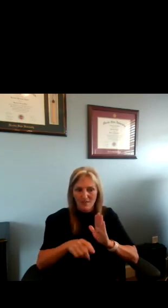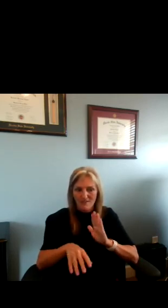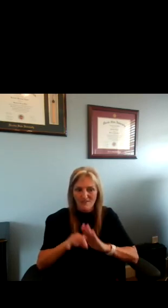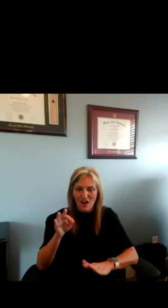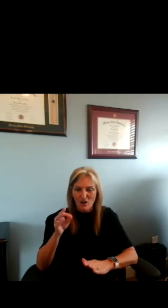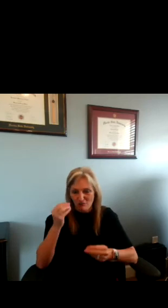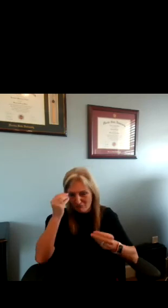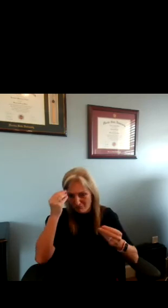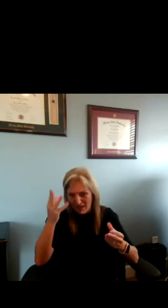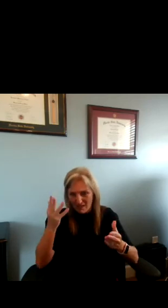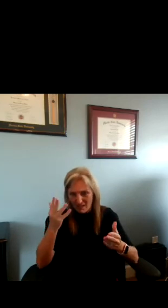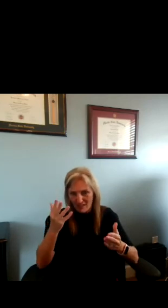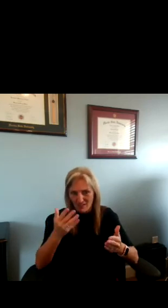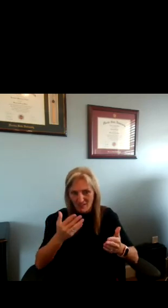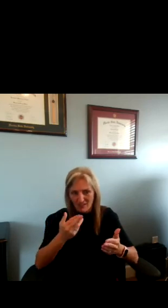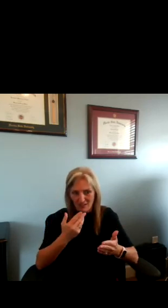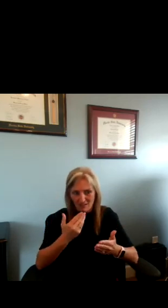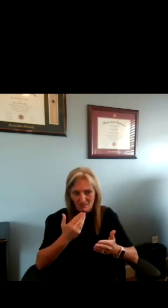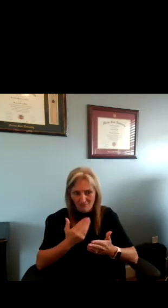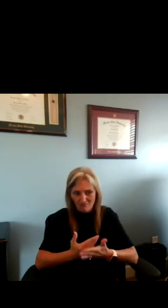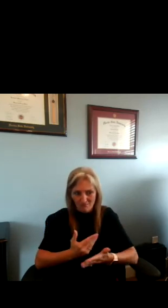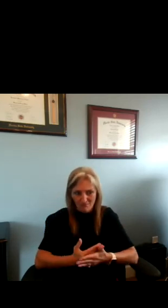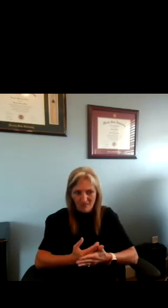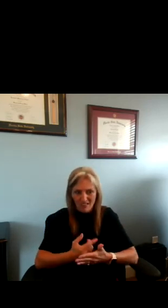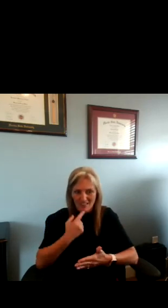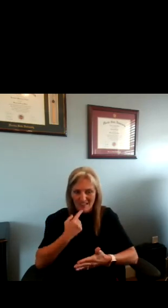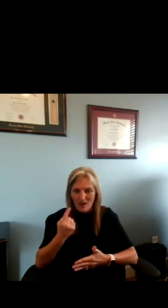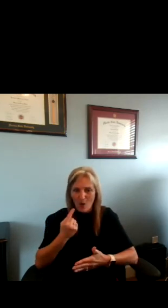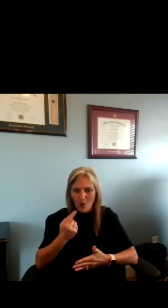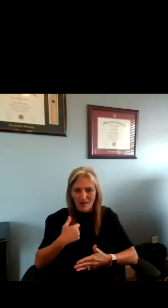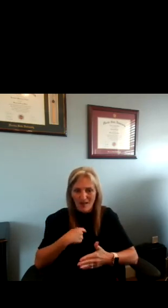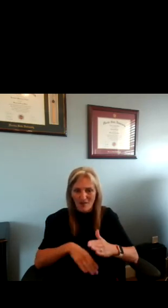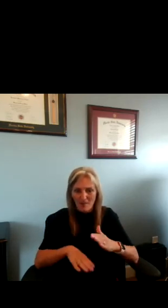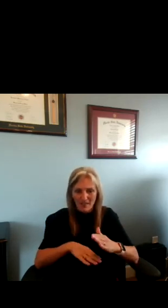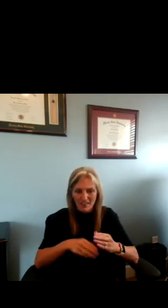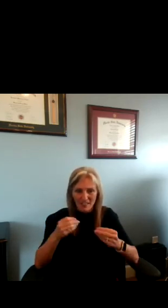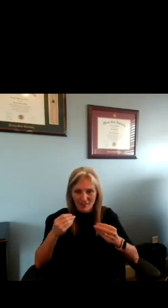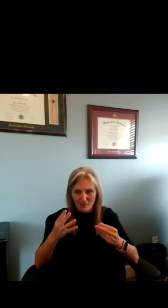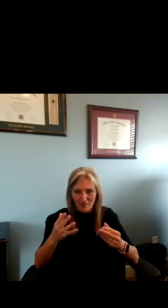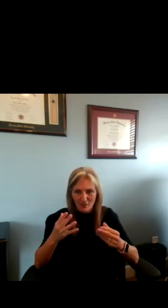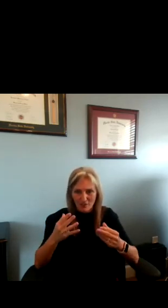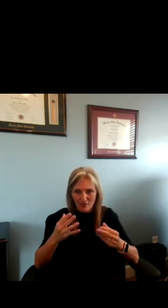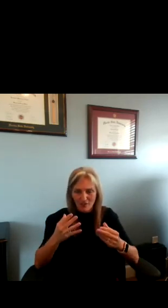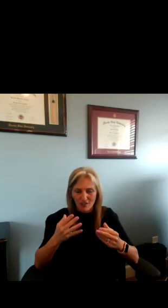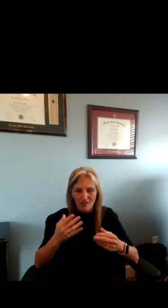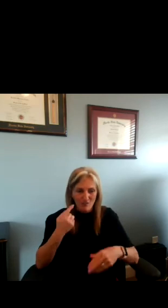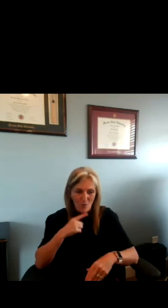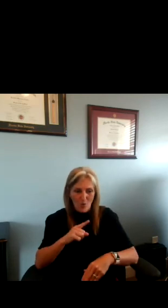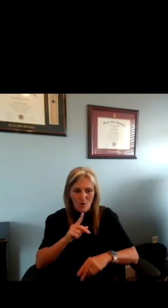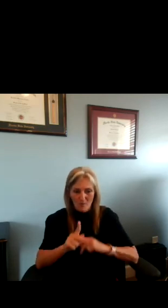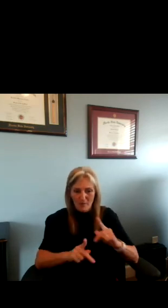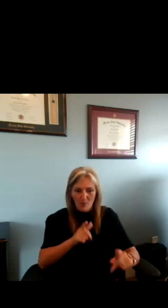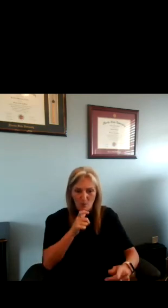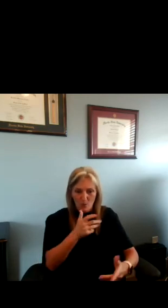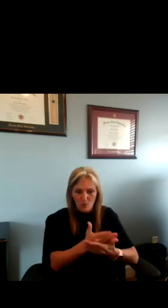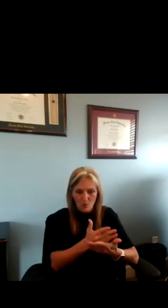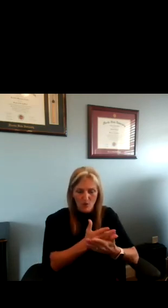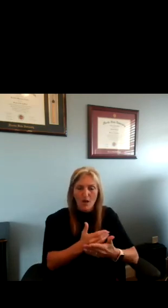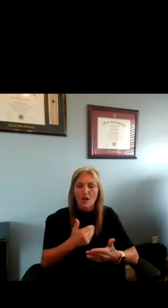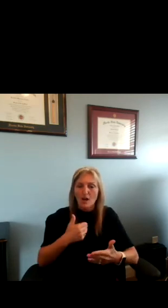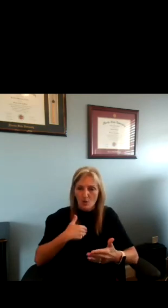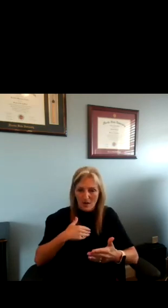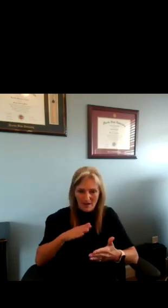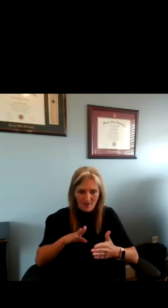even provide the most basic information about the conditions of confinement faced by those who are incarcerated. There is a research base